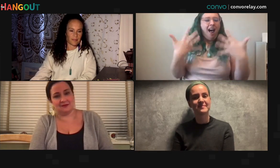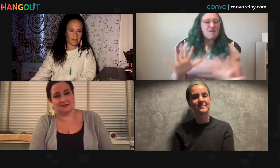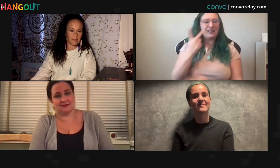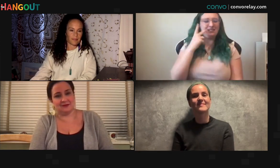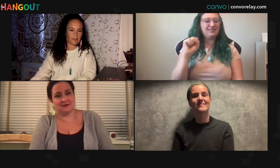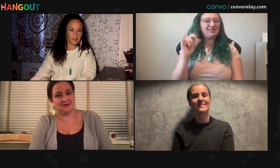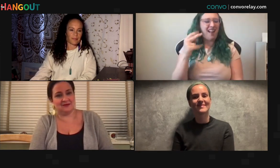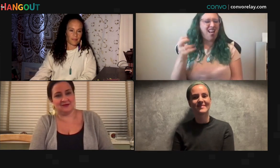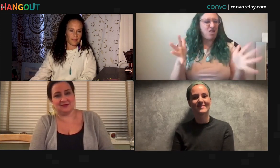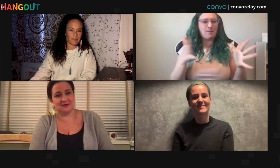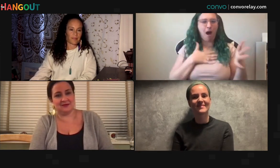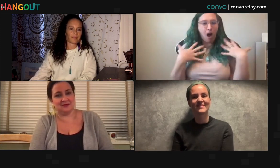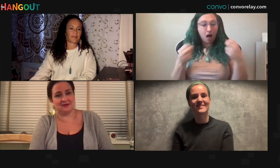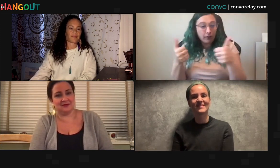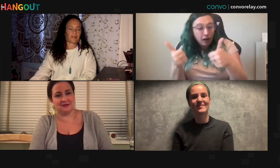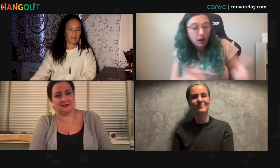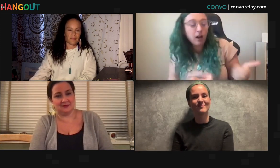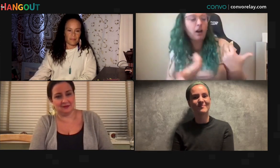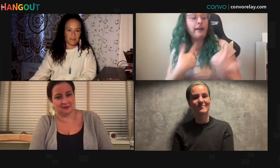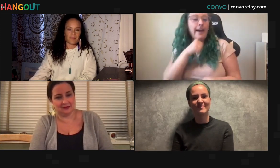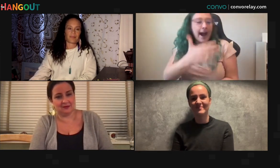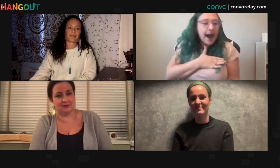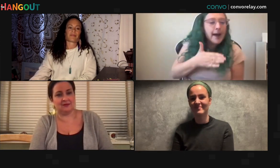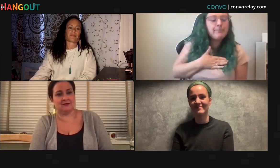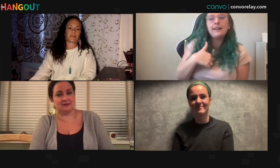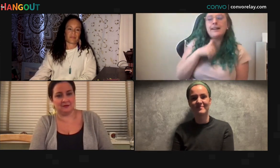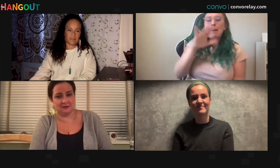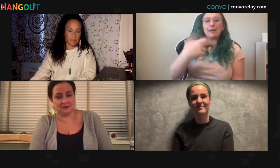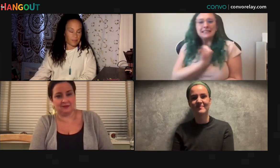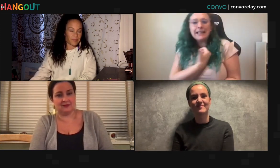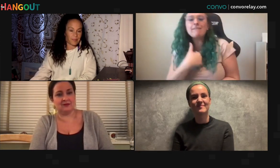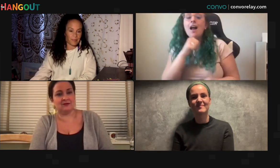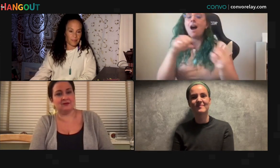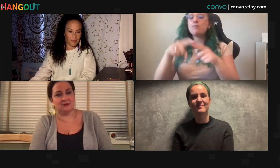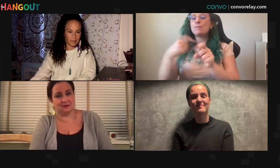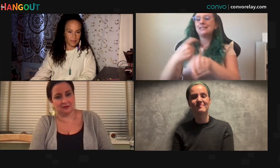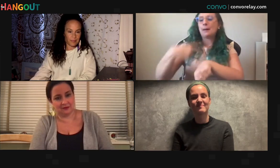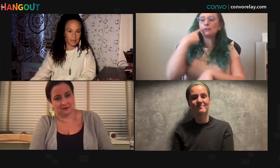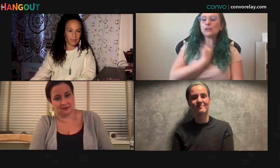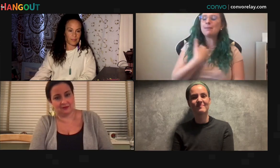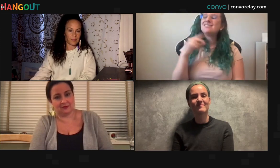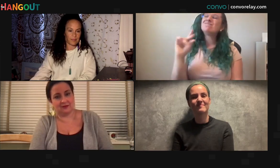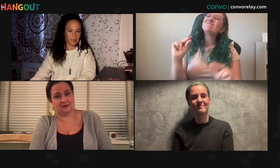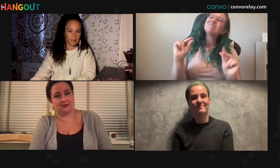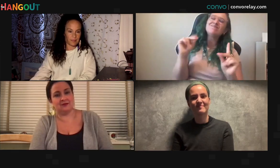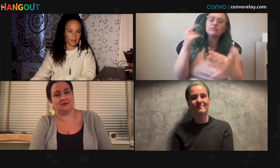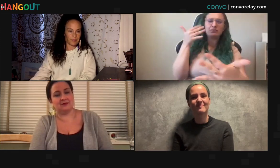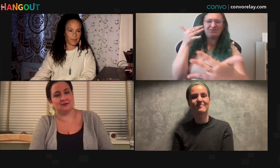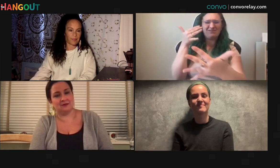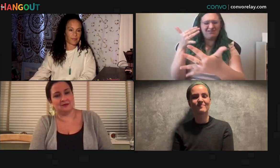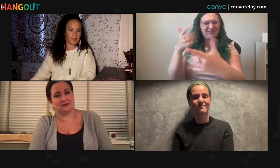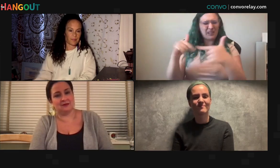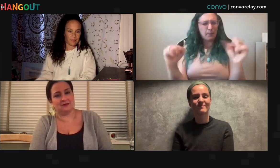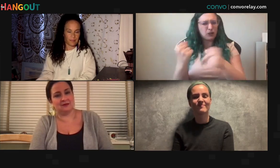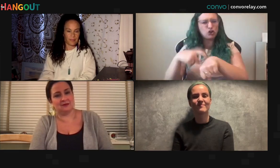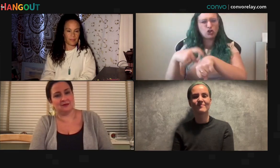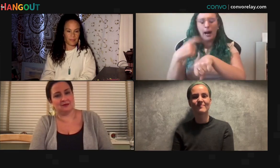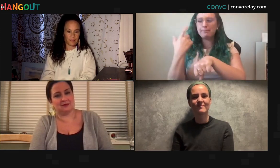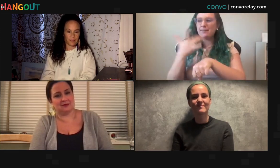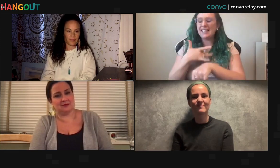because of financial reasons. But I was seeing the signs that I wasn't healthy, I wasn't being myself, I wasn't making